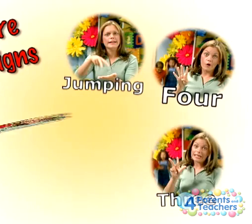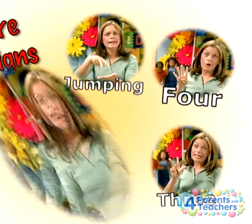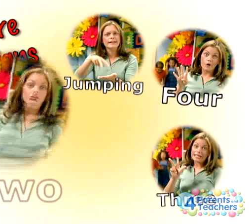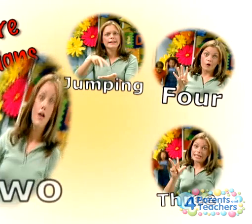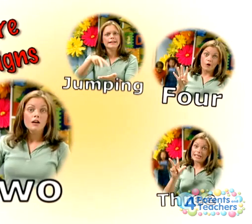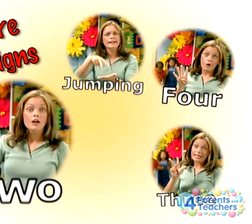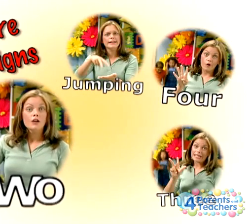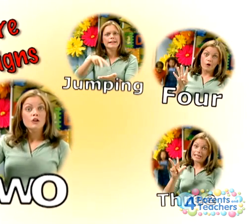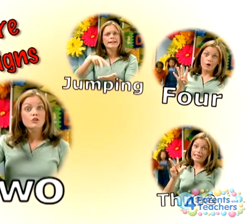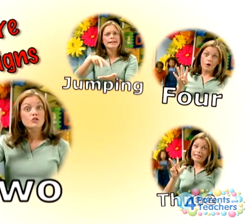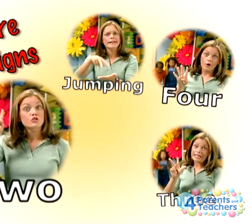Three Two